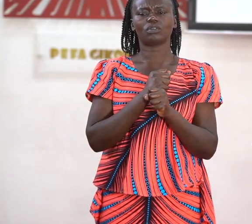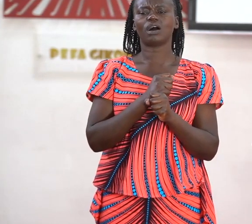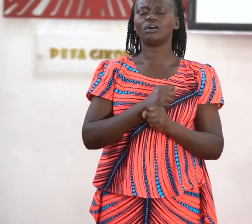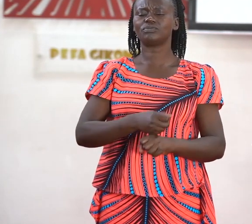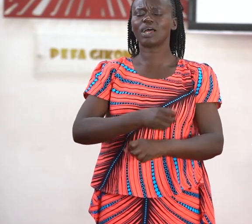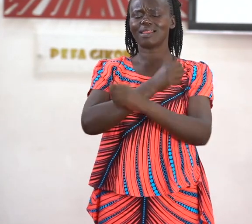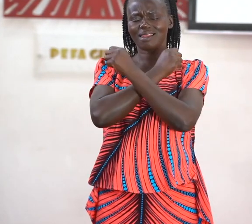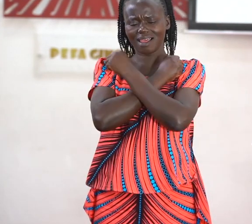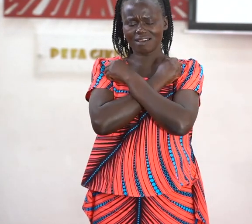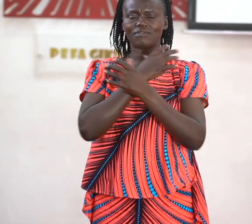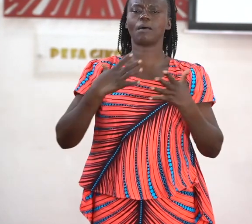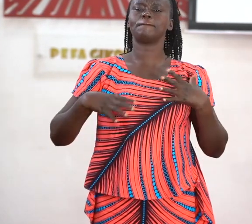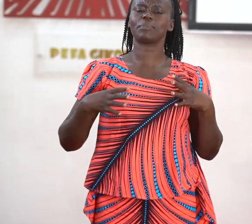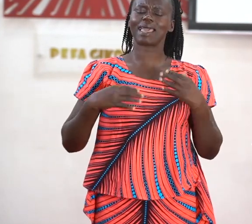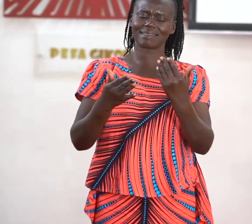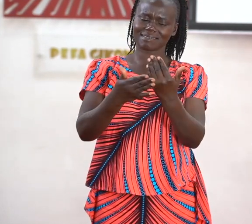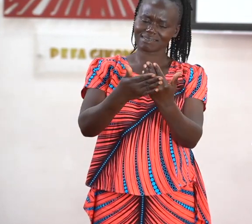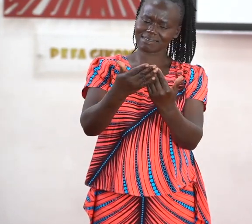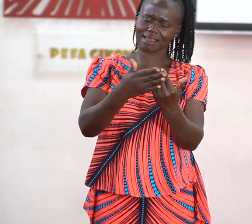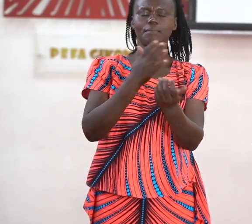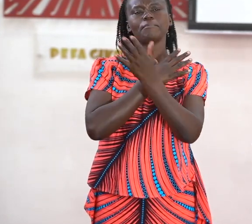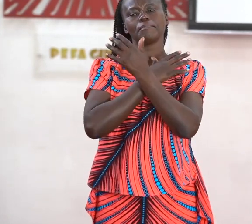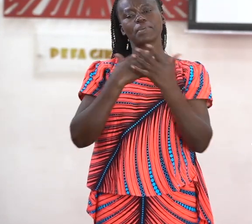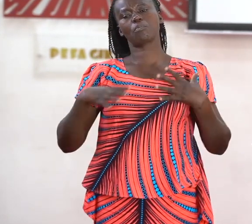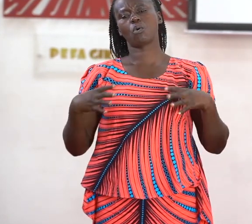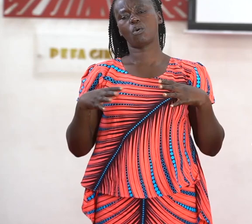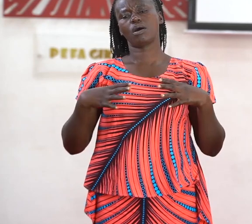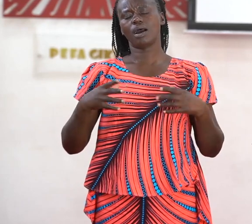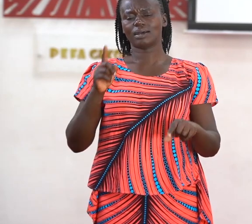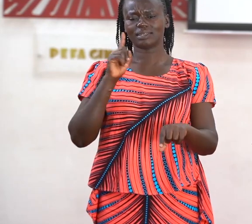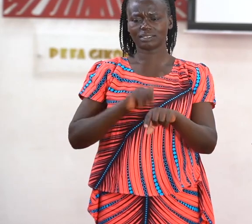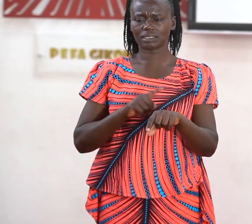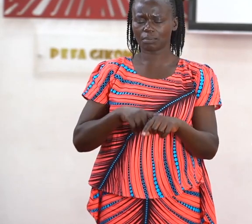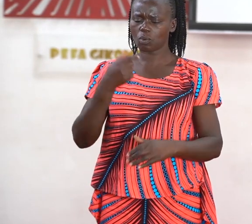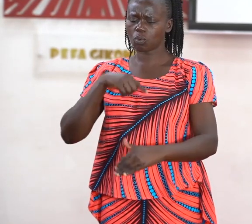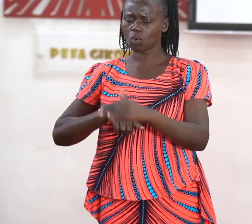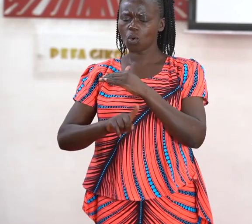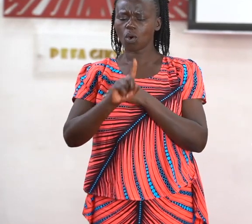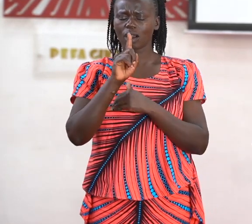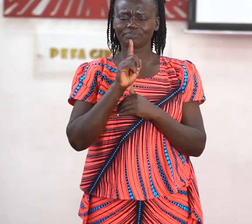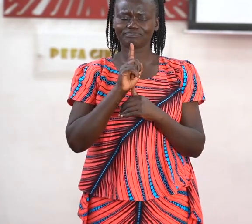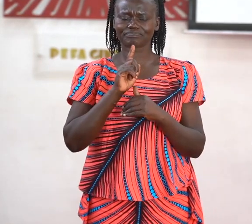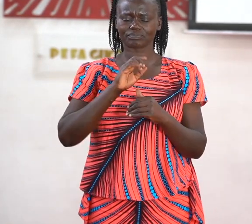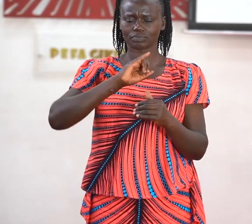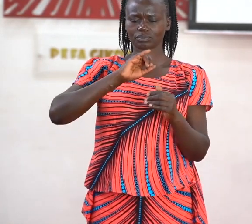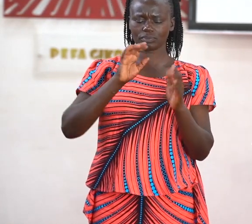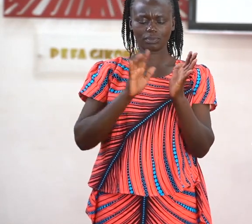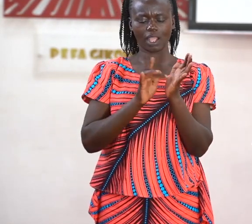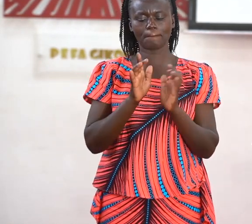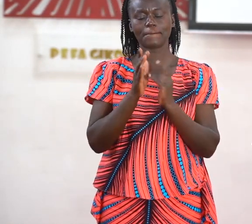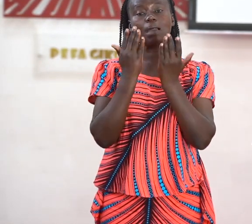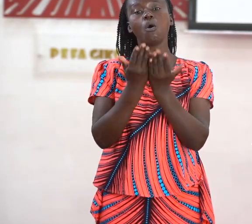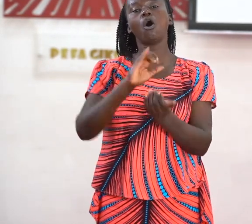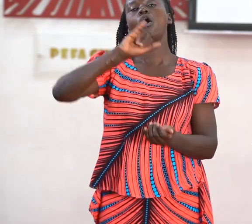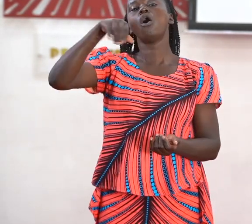and loving people and caring for people. And so when you go to the book of John again, in the book of John chapter